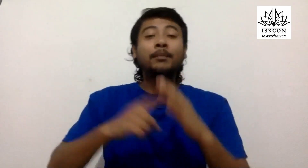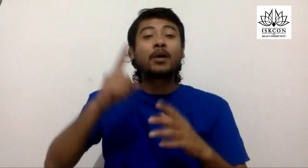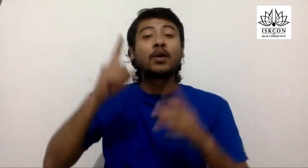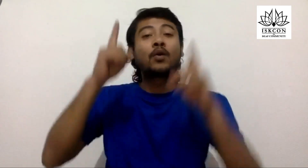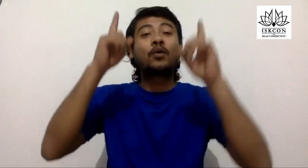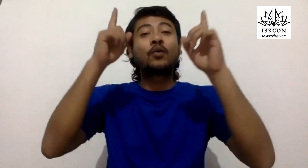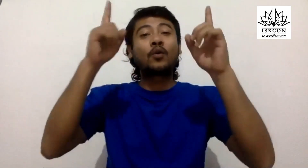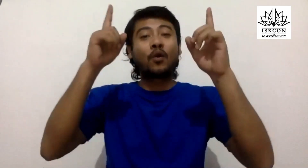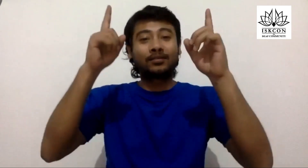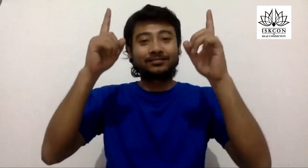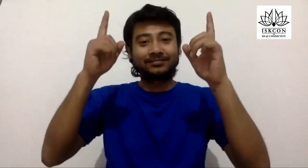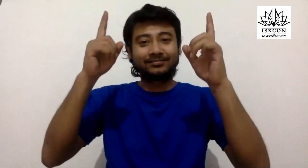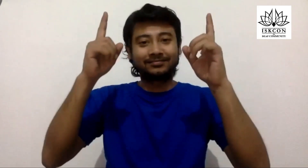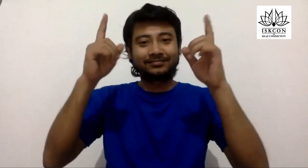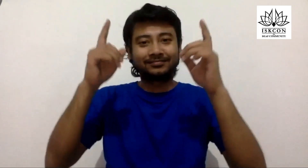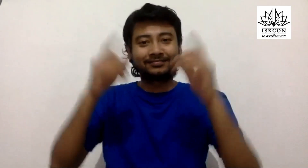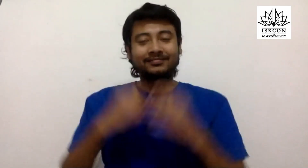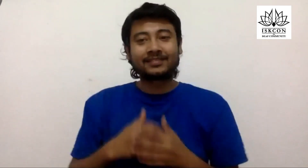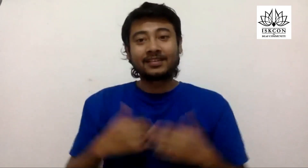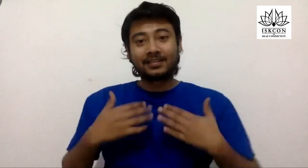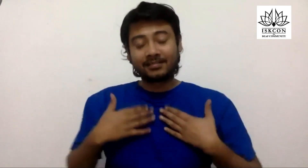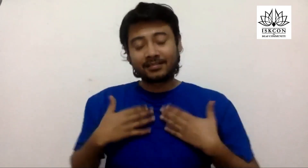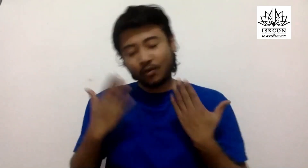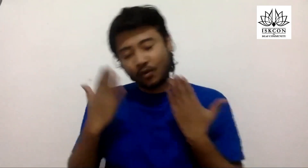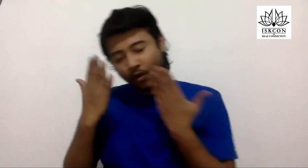I offer my obeisances unto you.